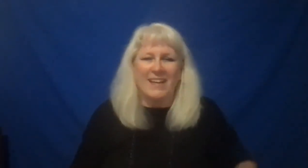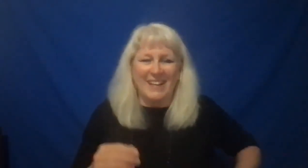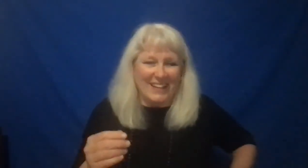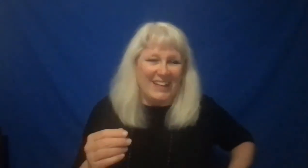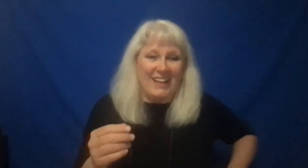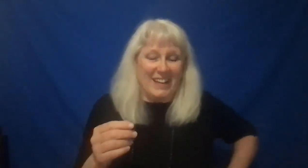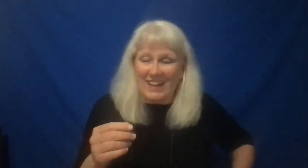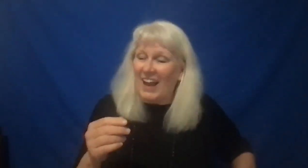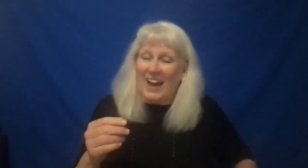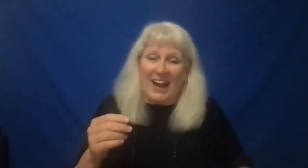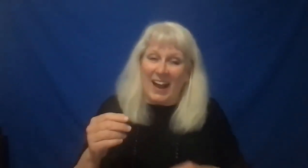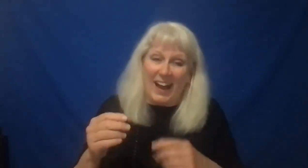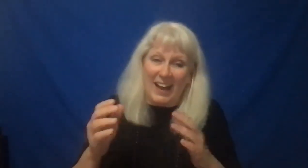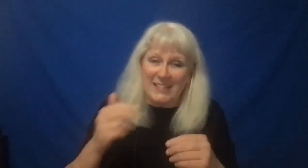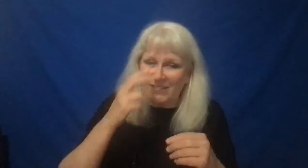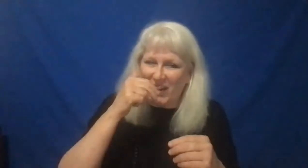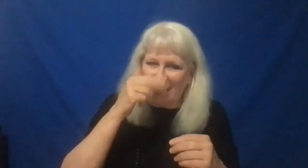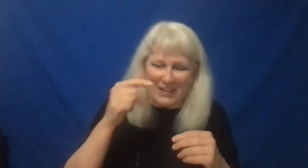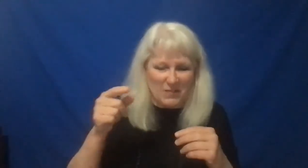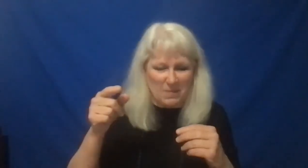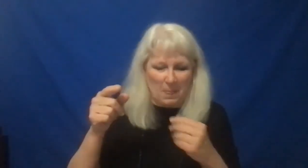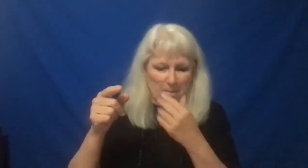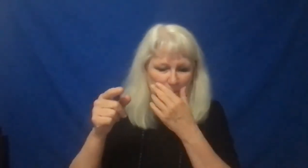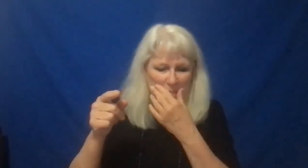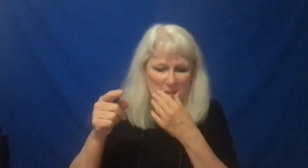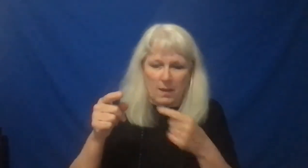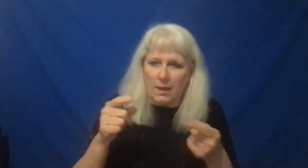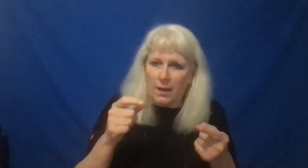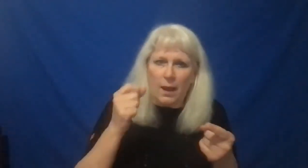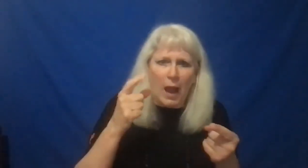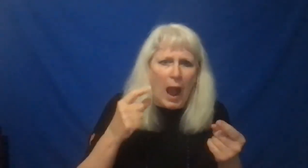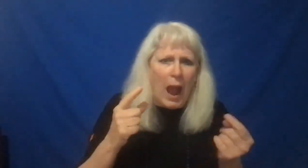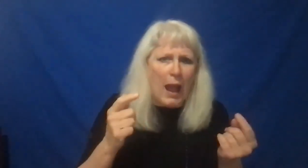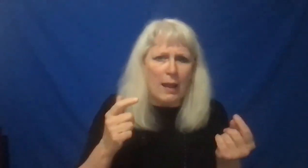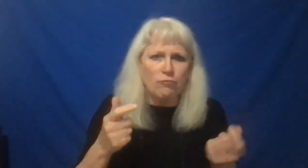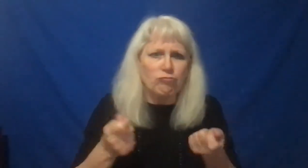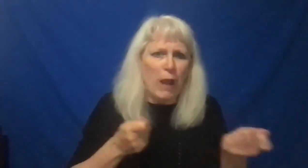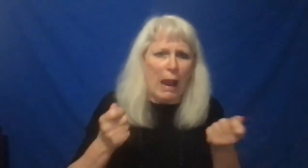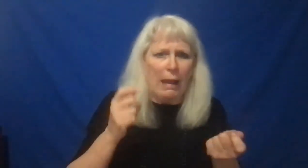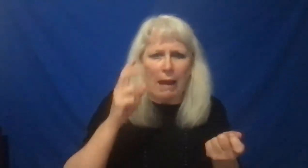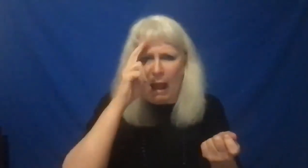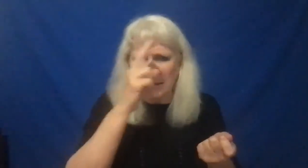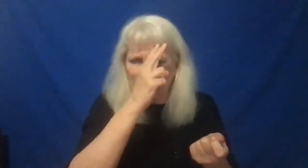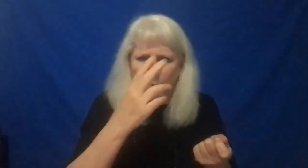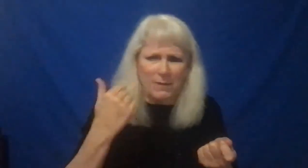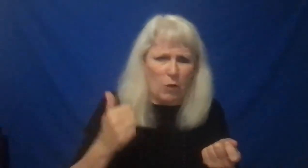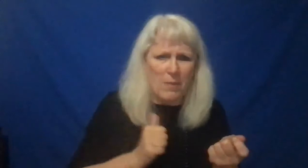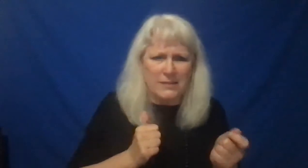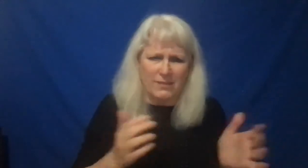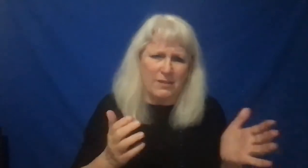led our hospitals in an administrative role, et cetera. And I kept saying, boy, this is kind of inefficient. They're